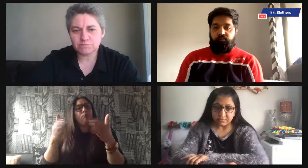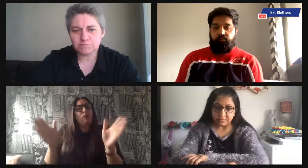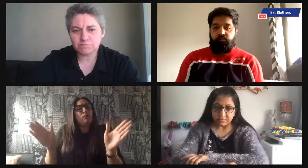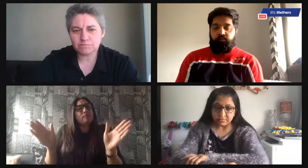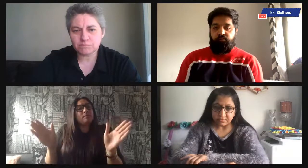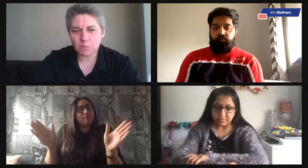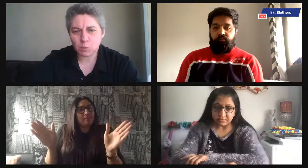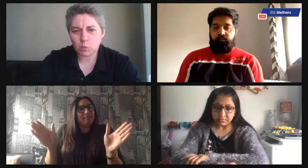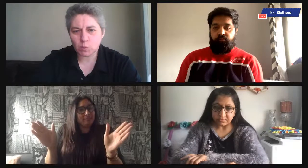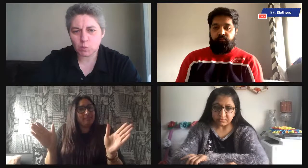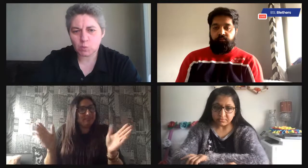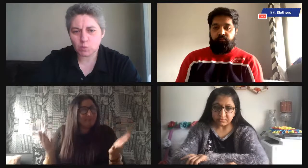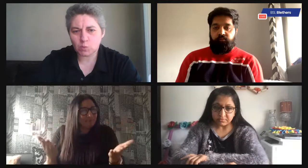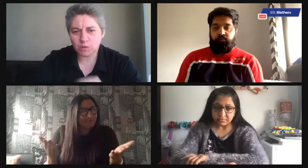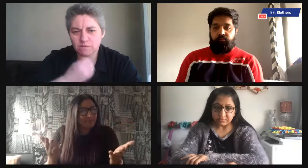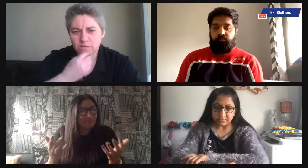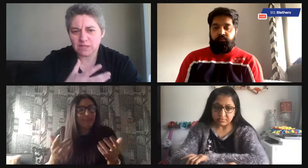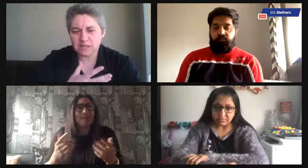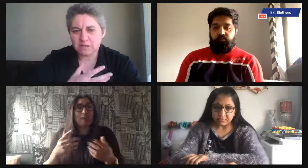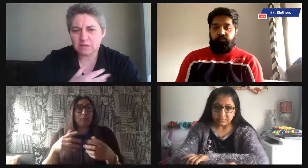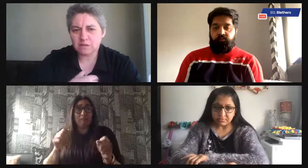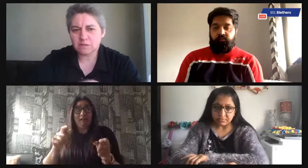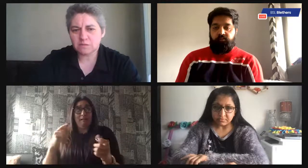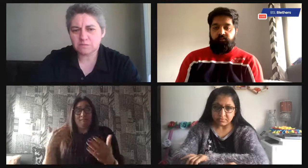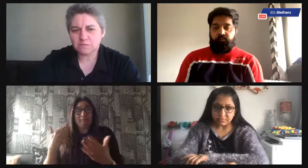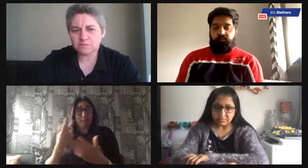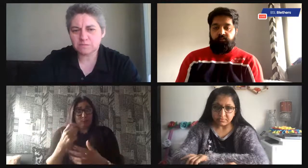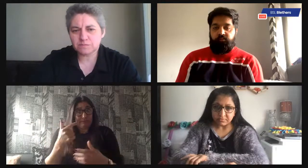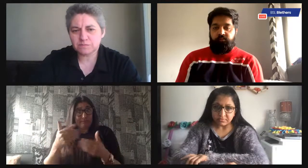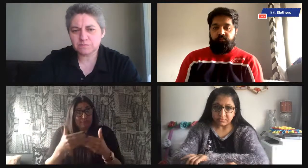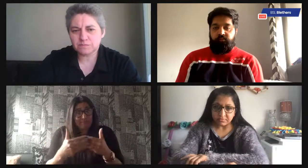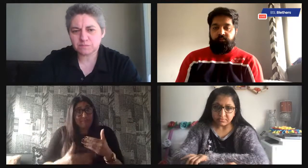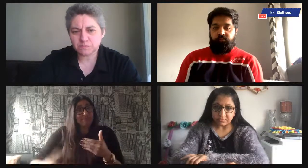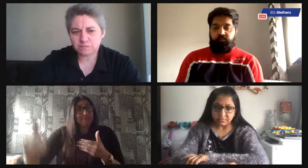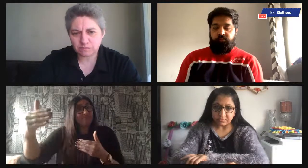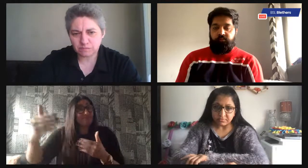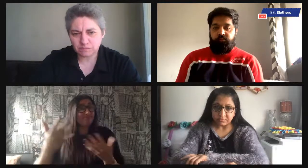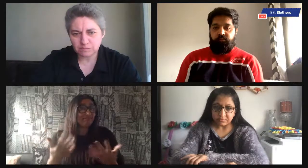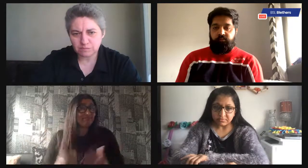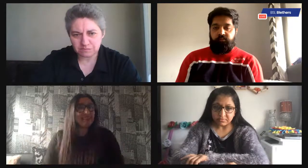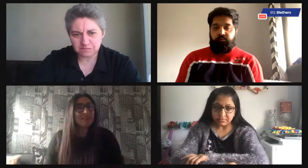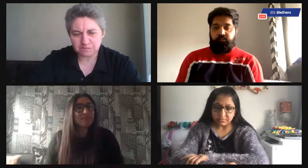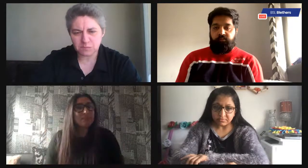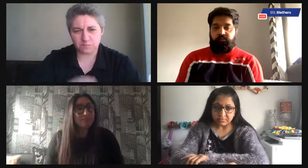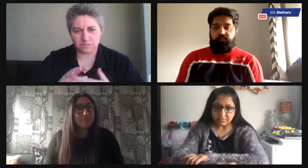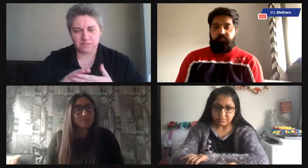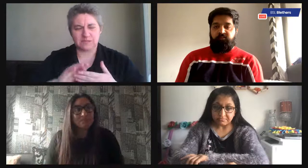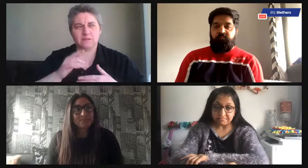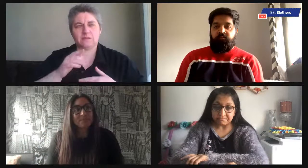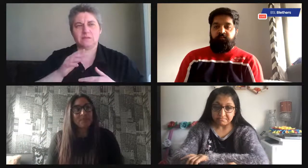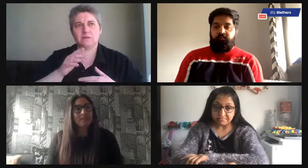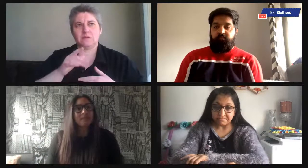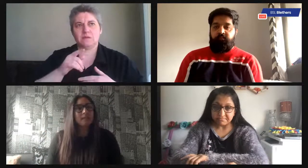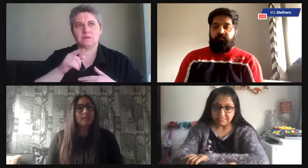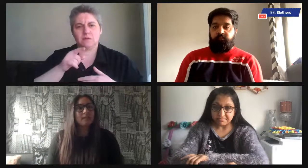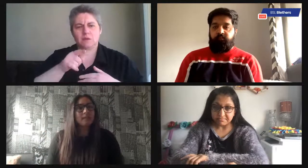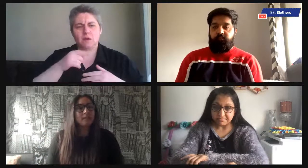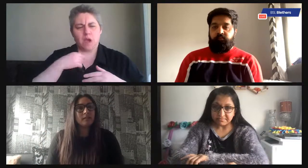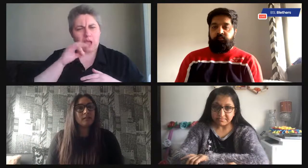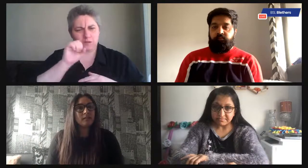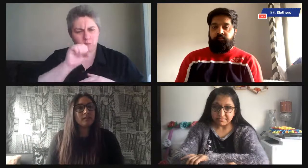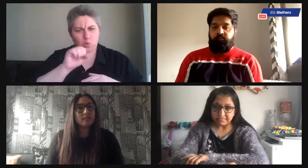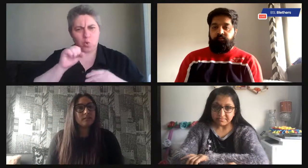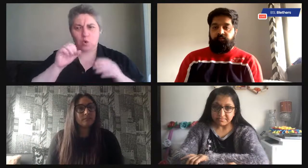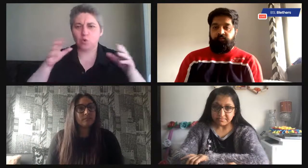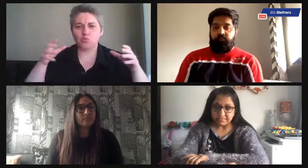we thought it would be better to broaden our scope, and therefore the name change was the right thing to do,